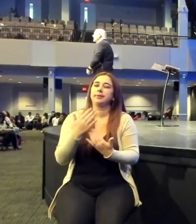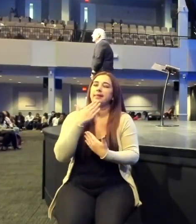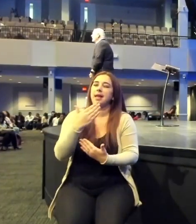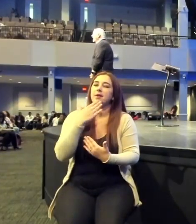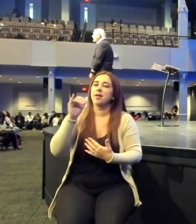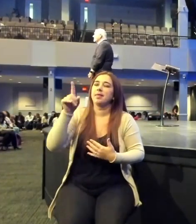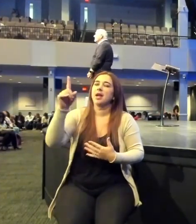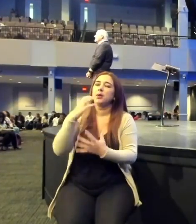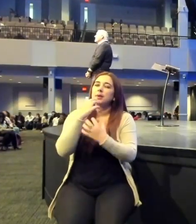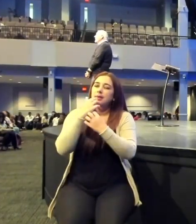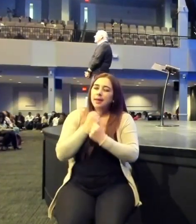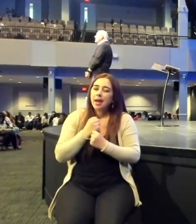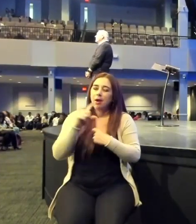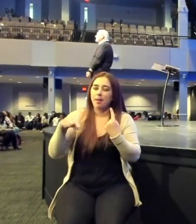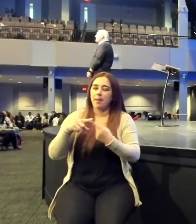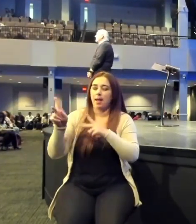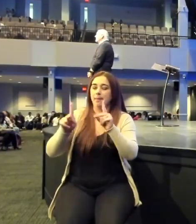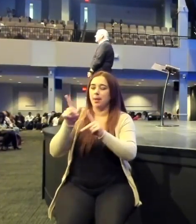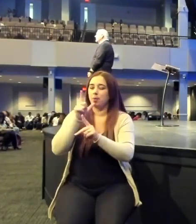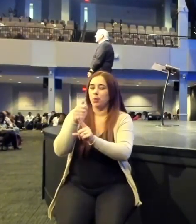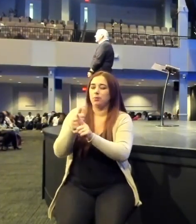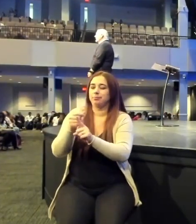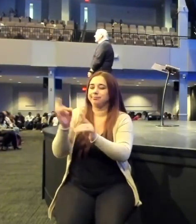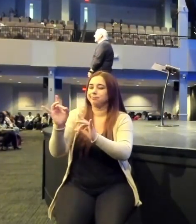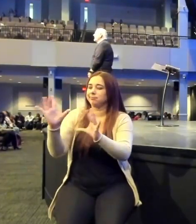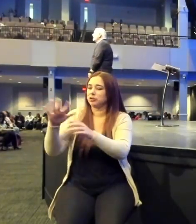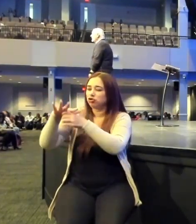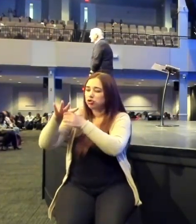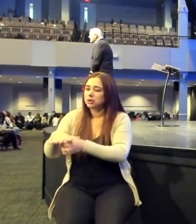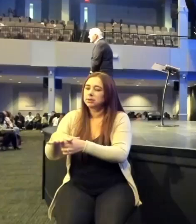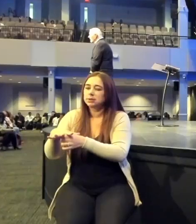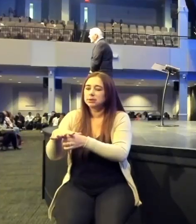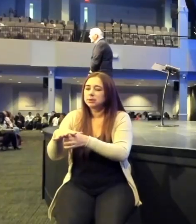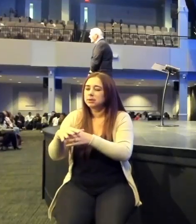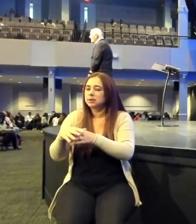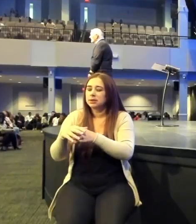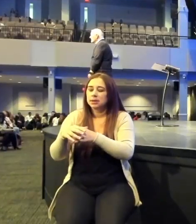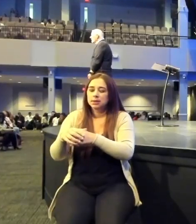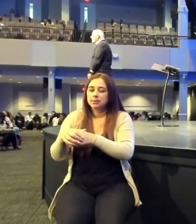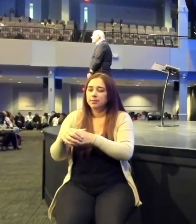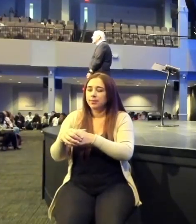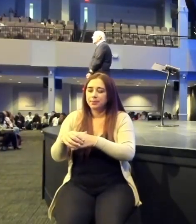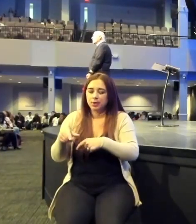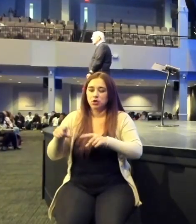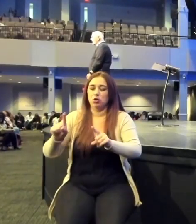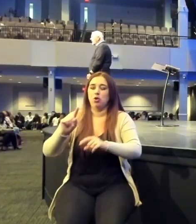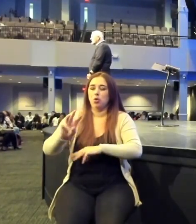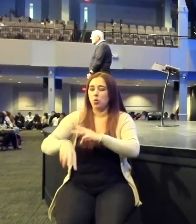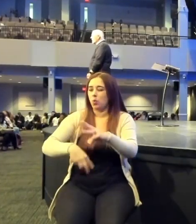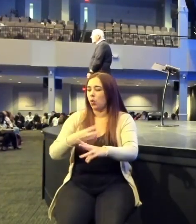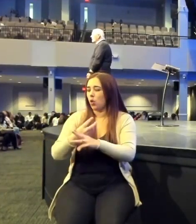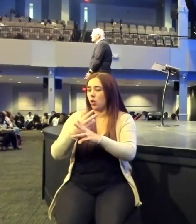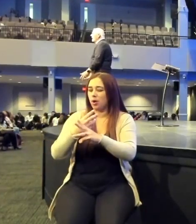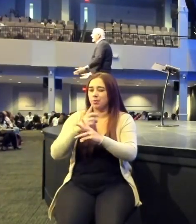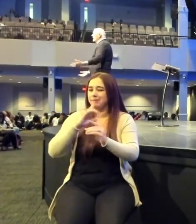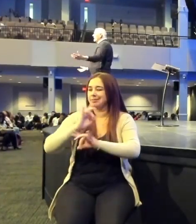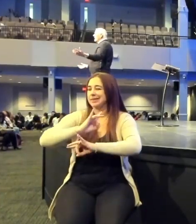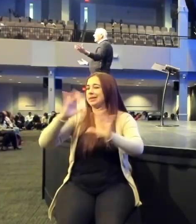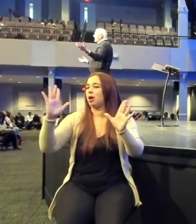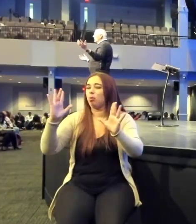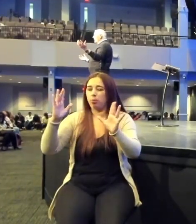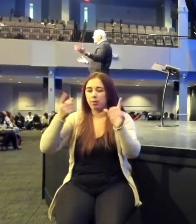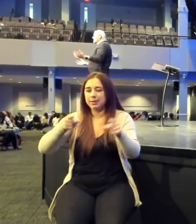Thank you that you care about distressed people. And that even in the midst of a world that is going through terrible times, that Lord, we can